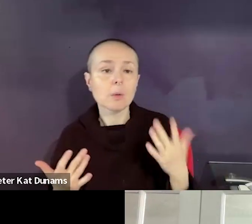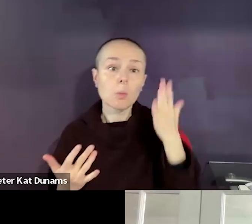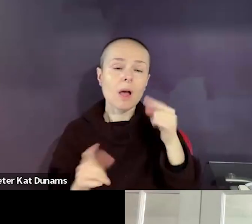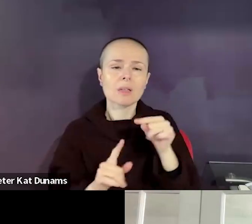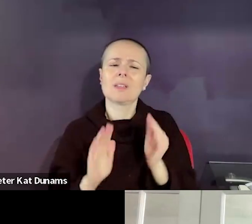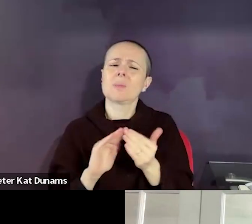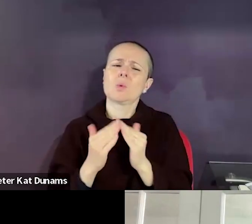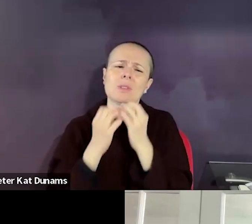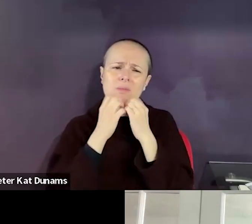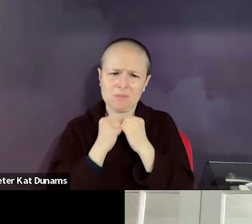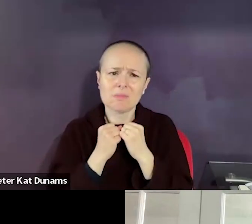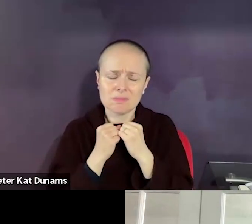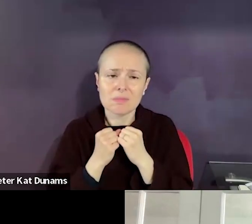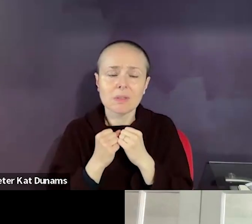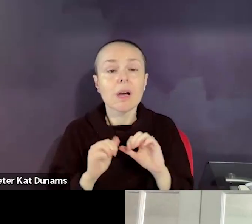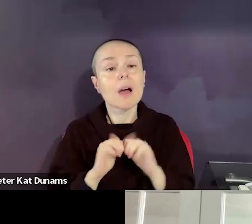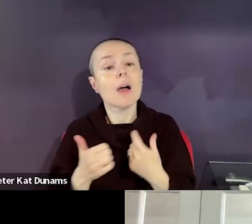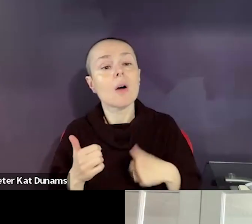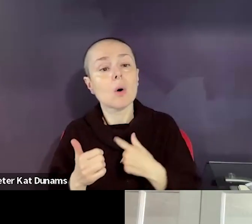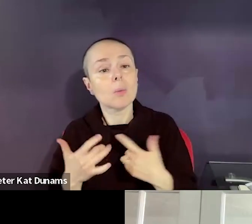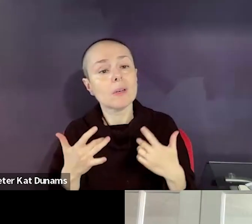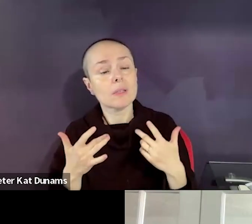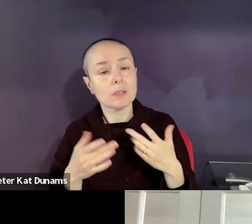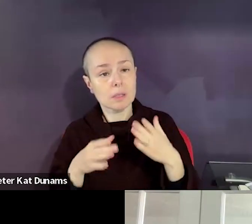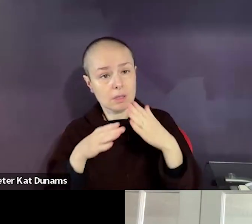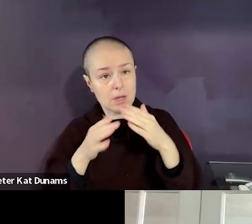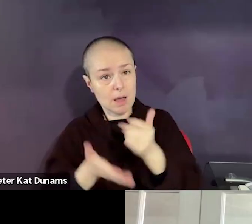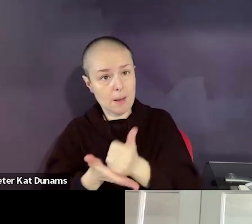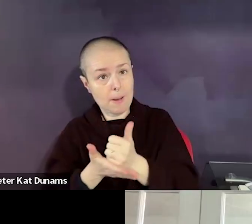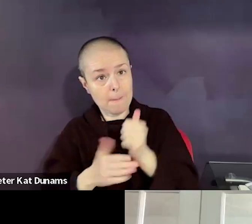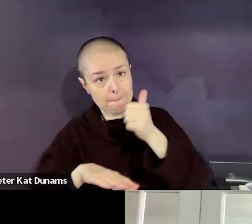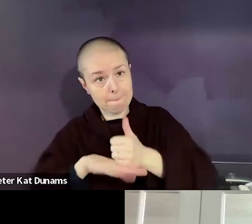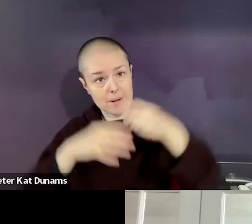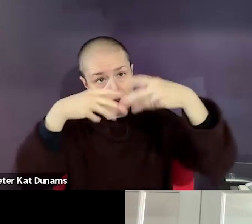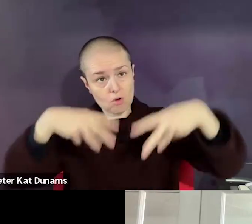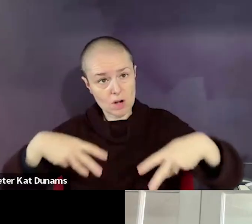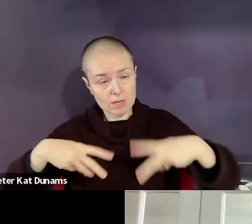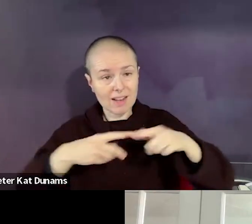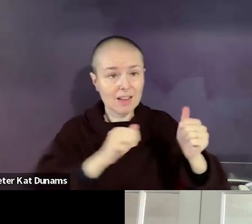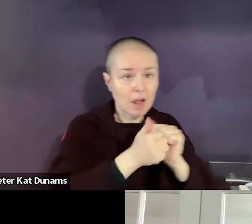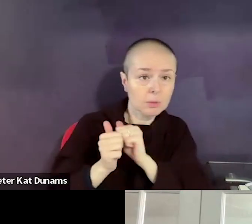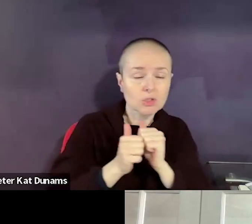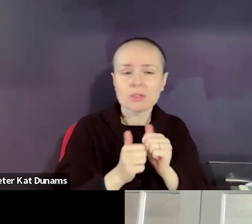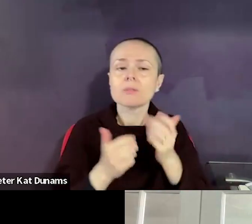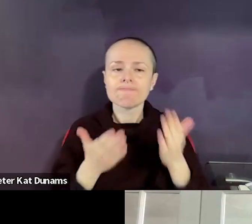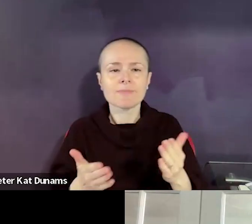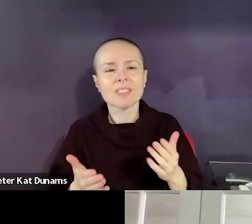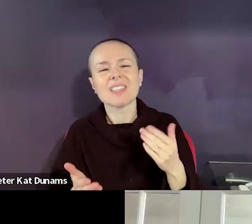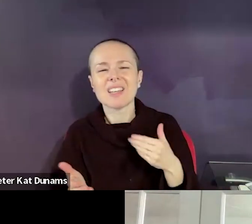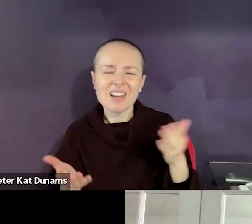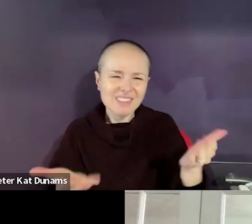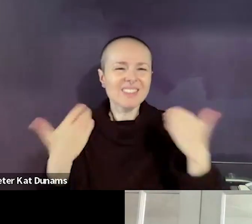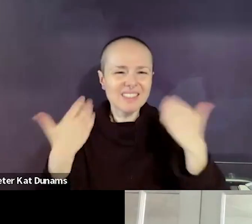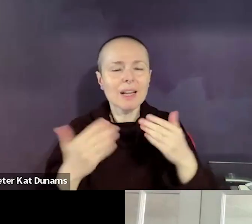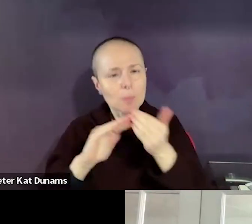so important. And part of the way we sort of break down the hierarchy and competition in the space is by like shoving community